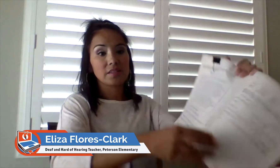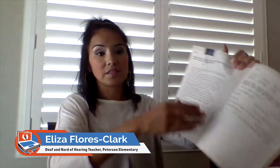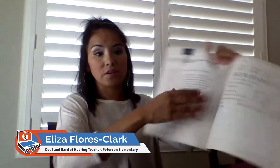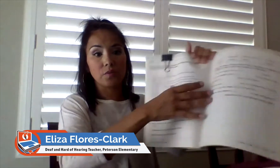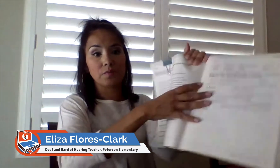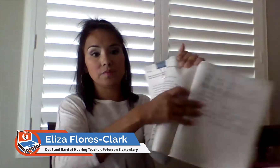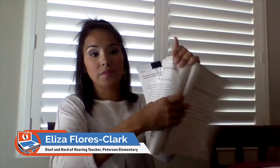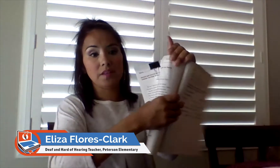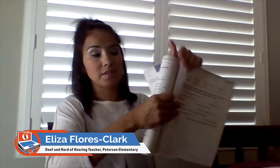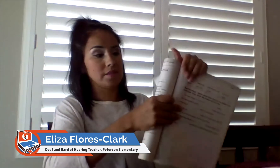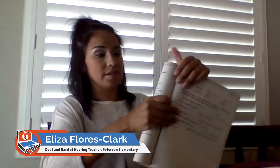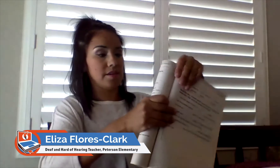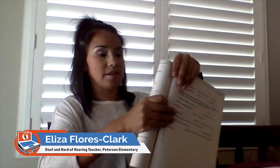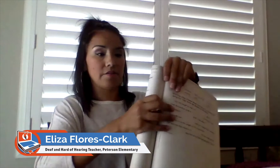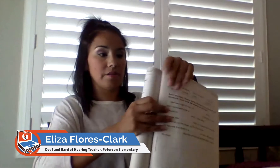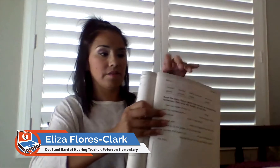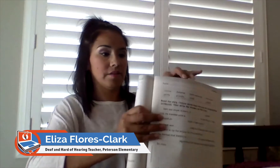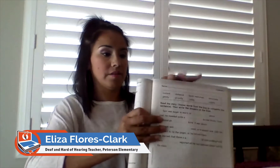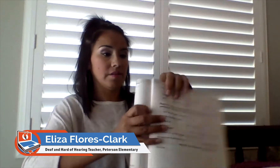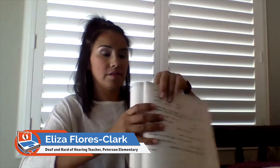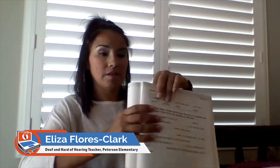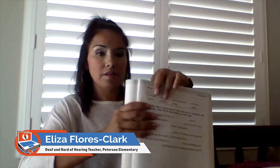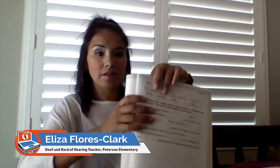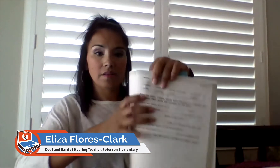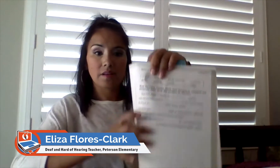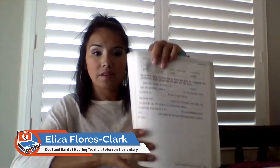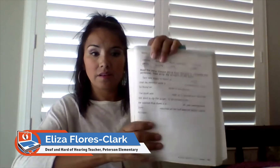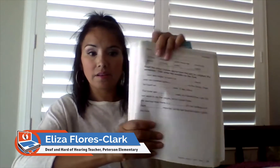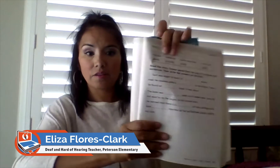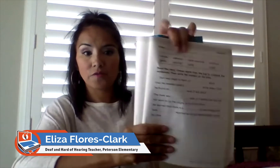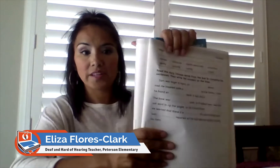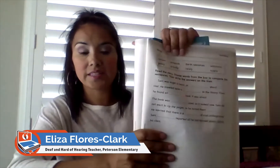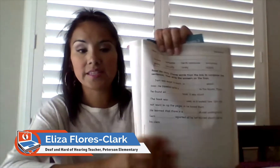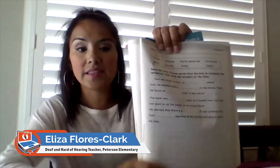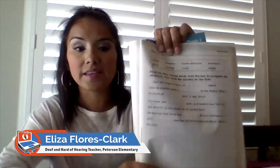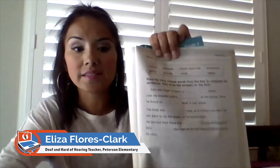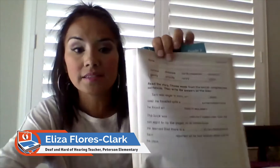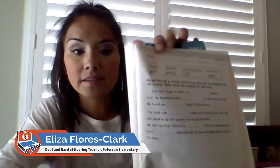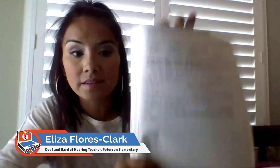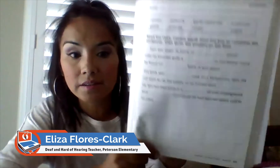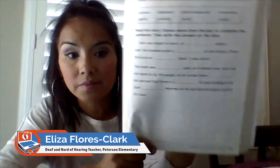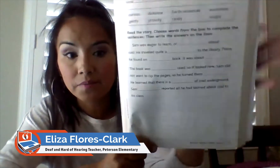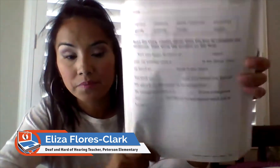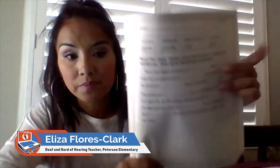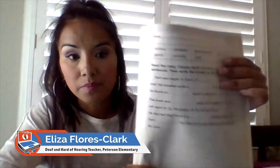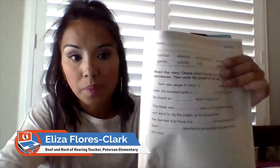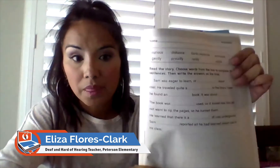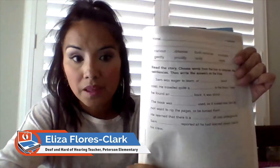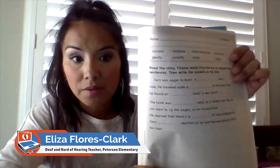So let's see here. I don't know if we can see this. Right